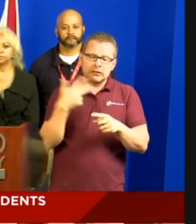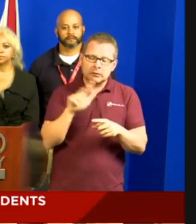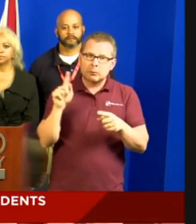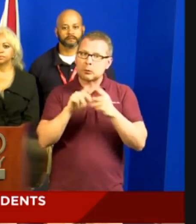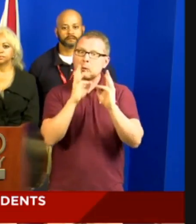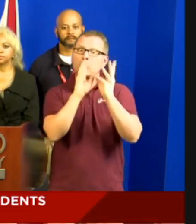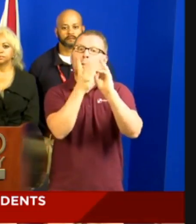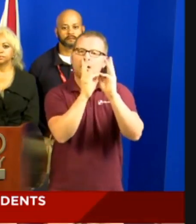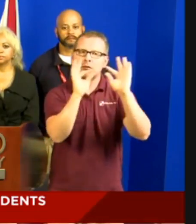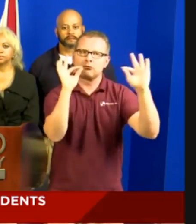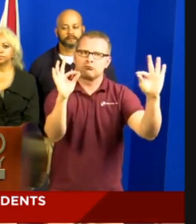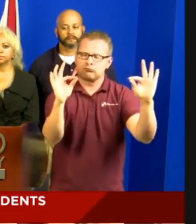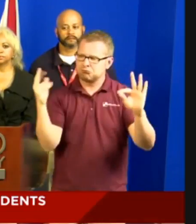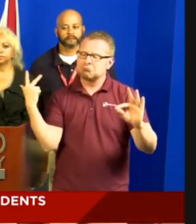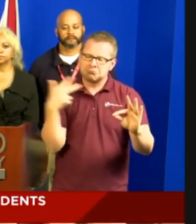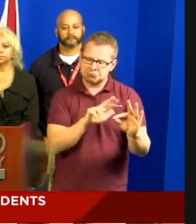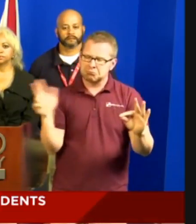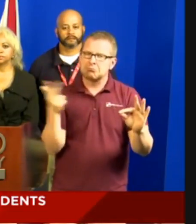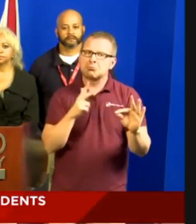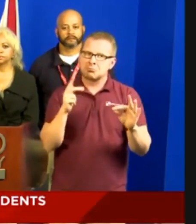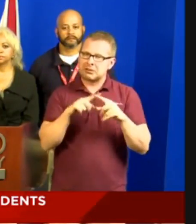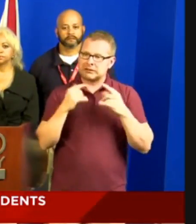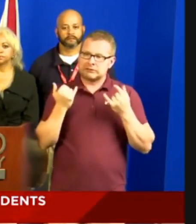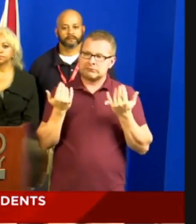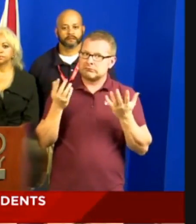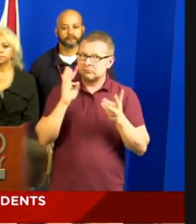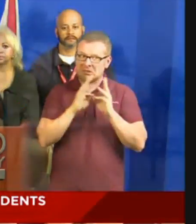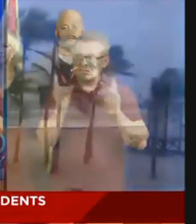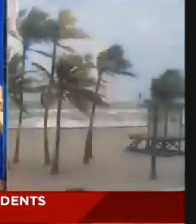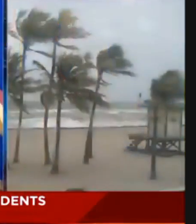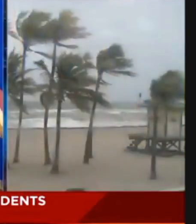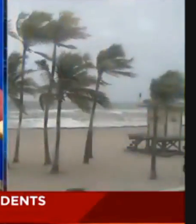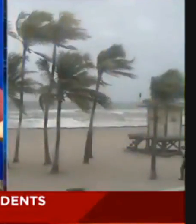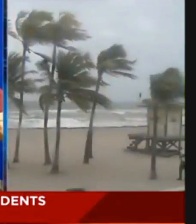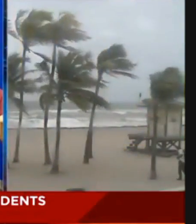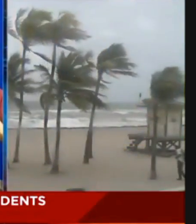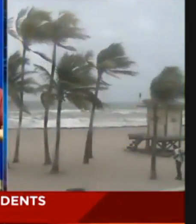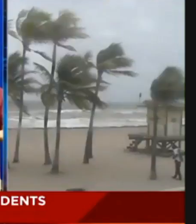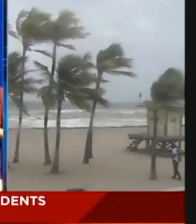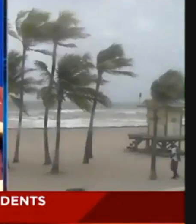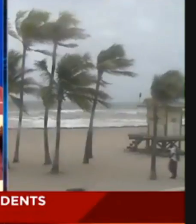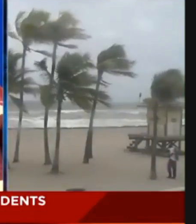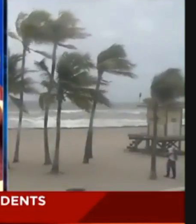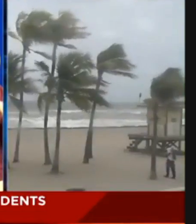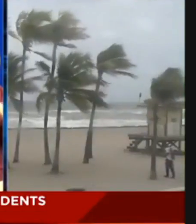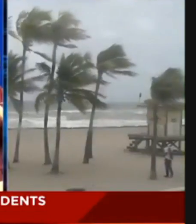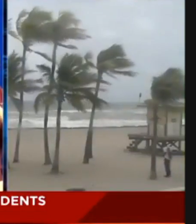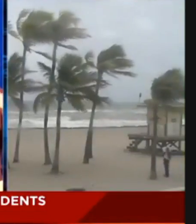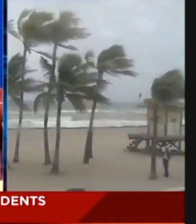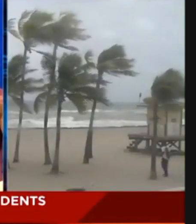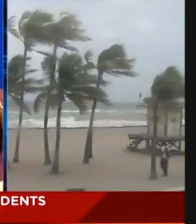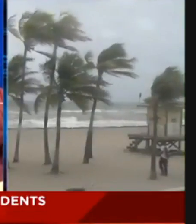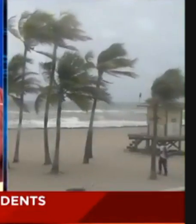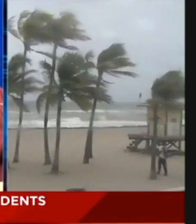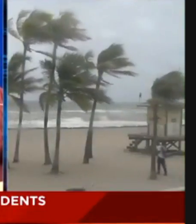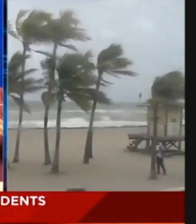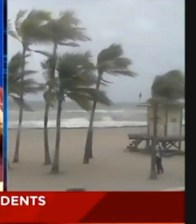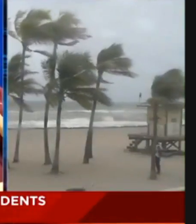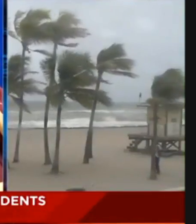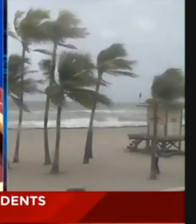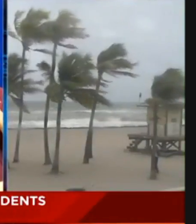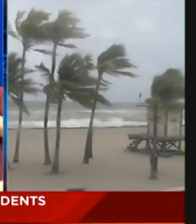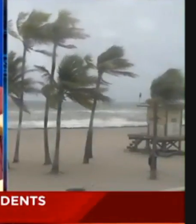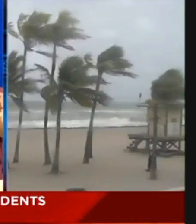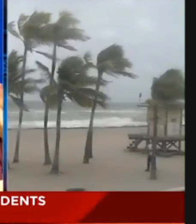road. Fort Lauderdale Hollywood International Airport is closed today and Sunday. Please check with your airline or cruise